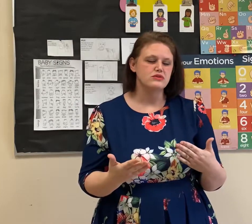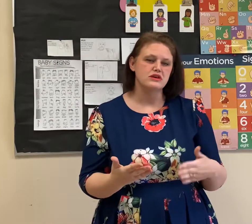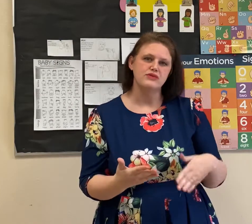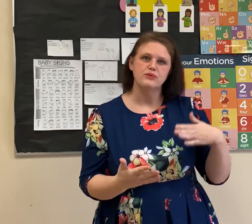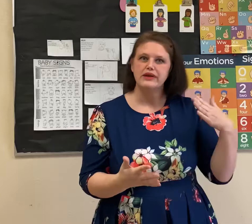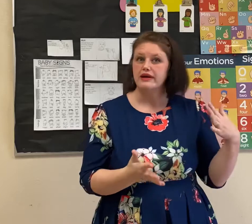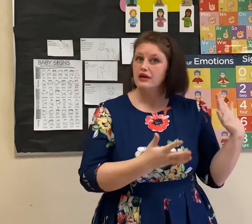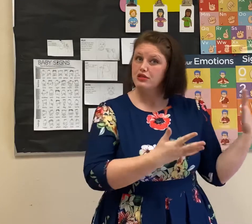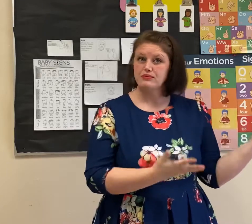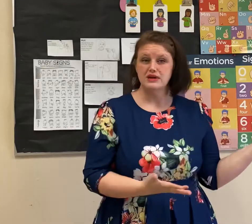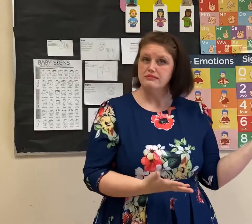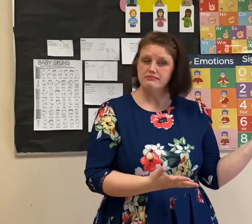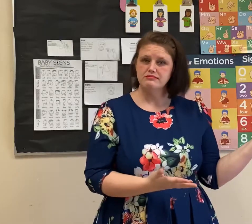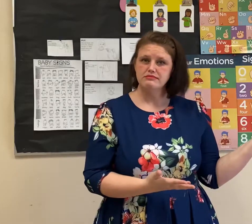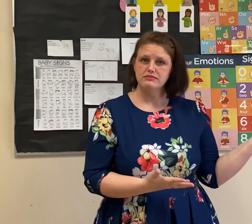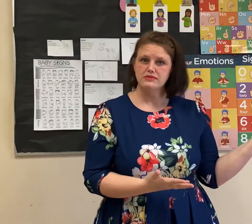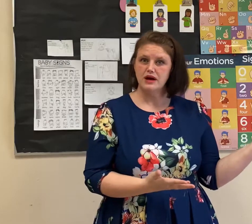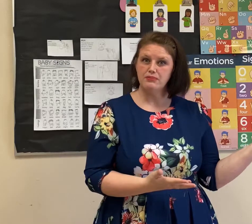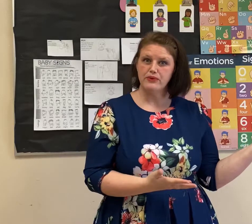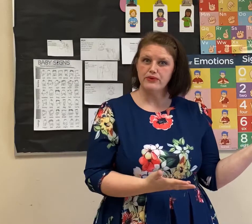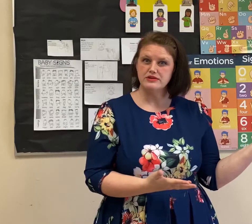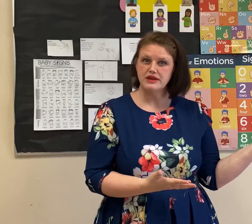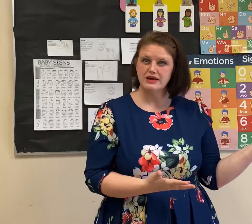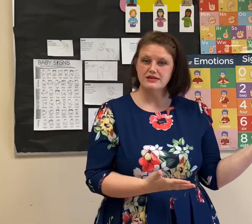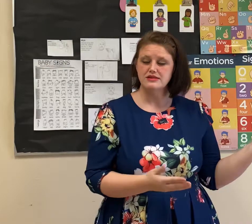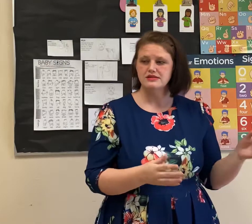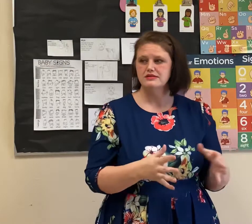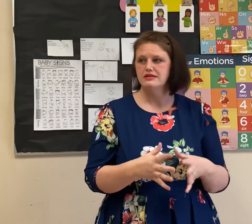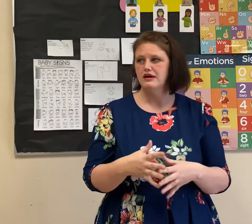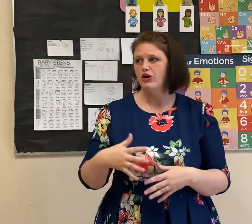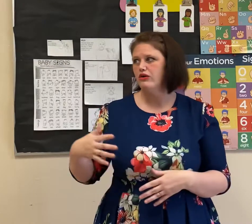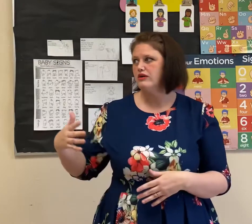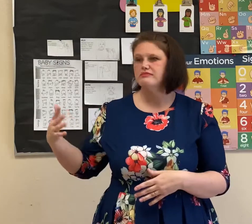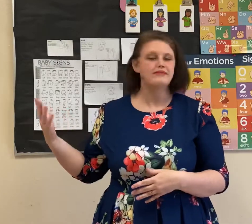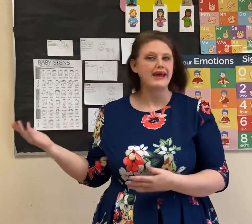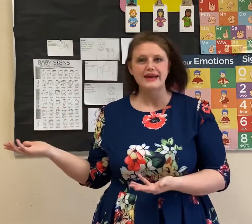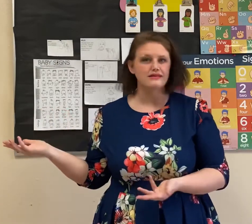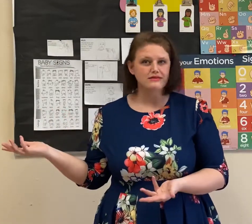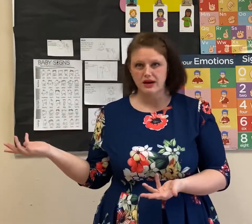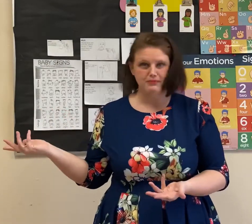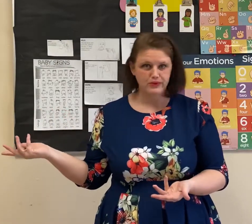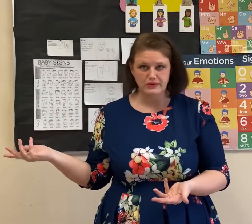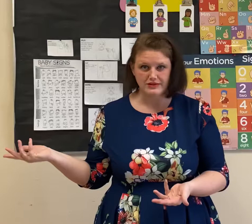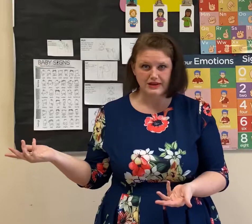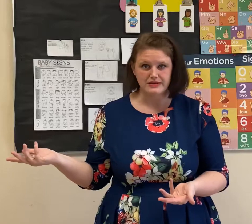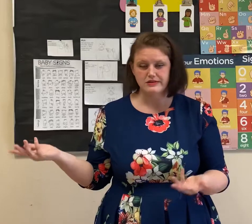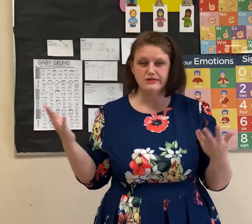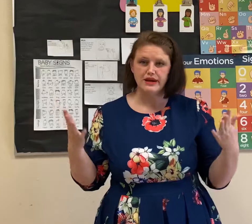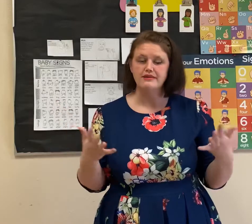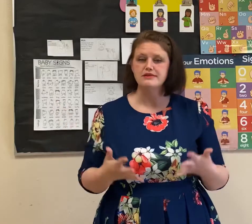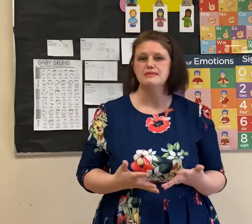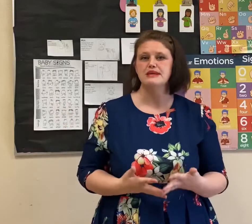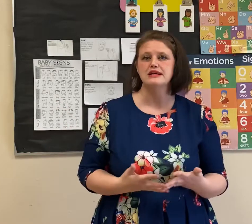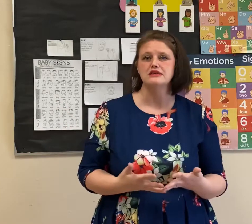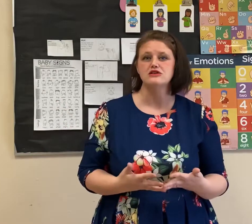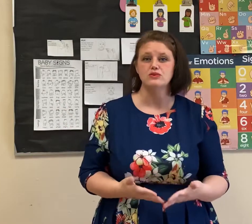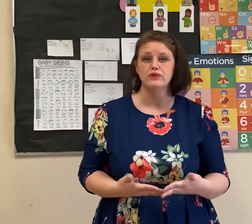you want like 3 top core signs or 8 top core signs. You can have as many as you want.